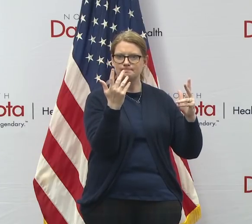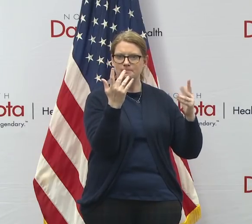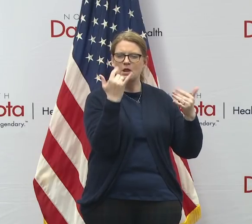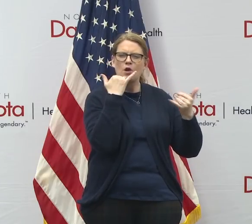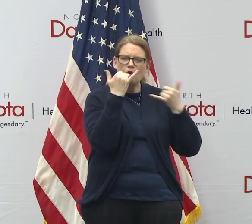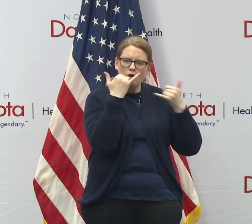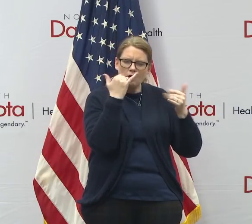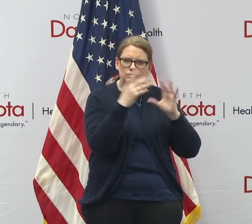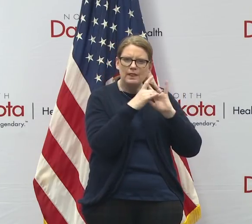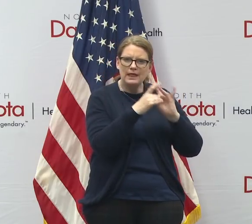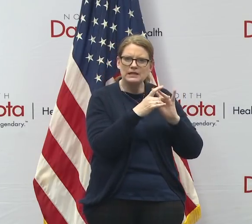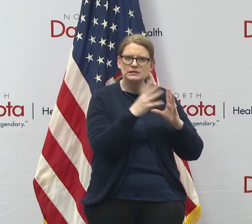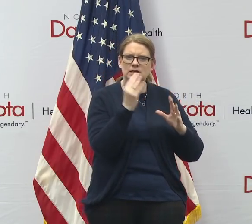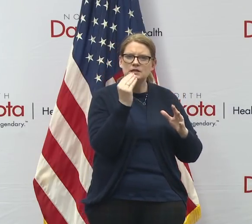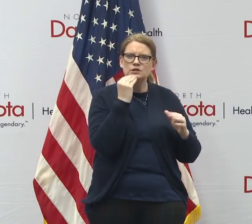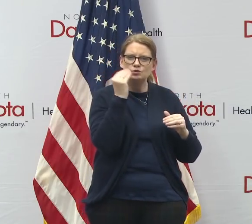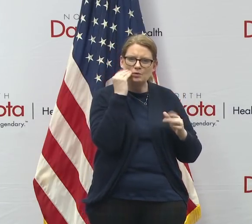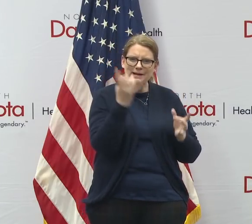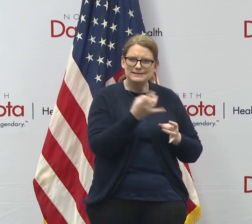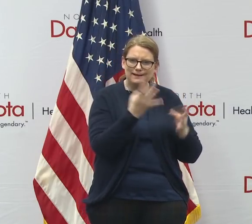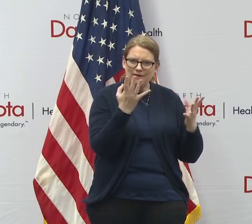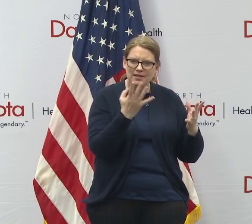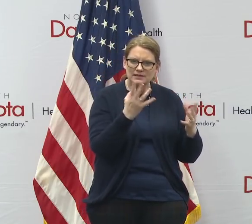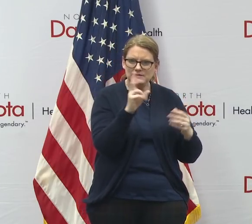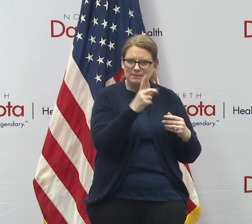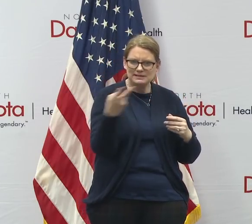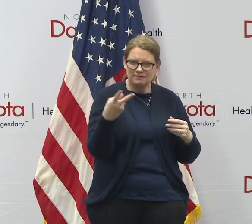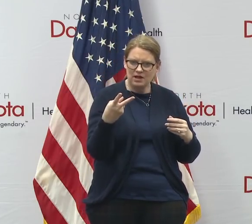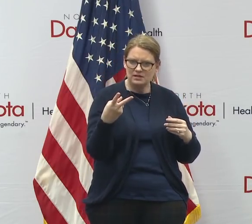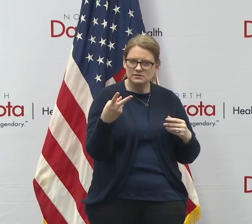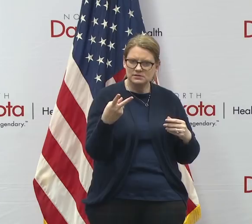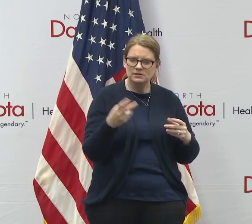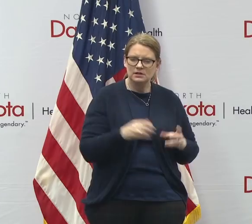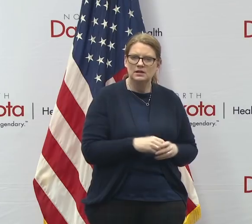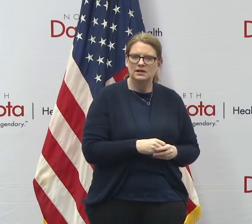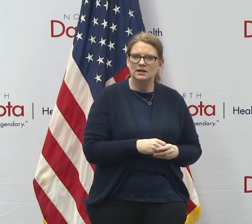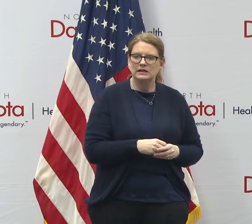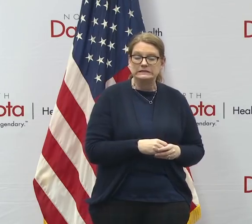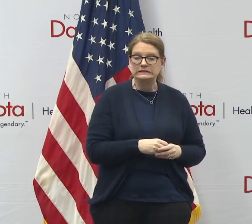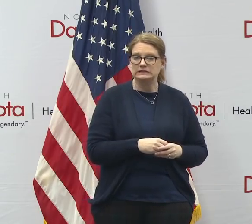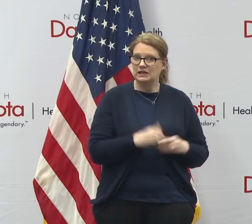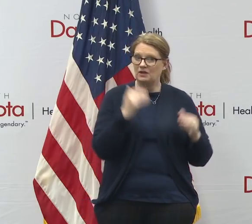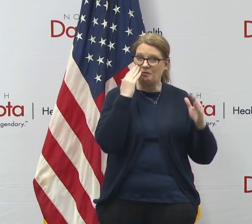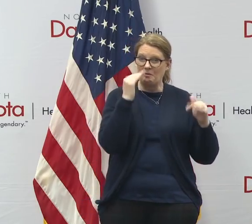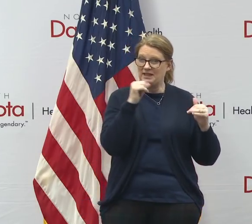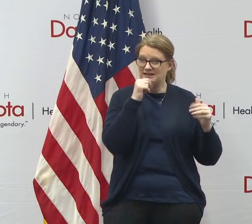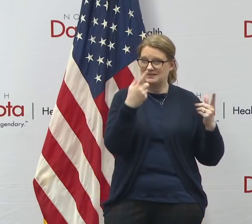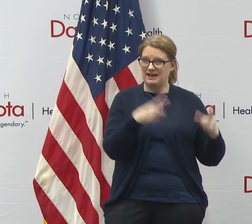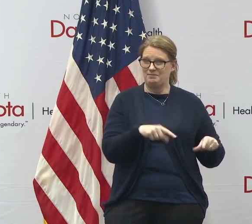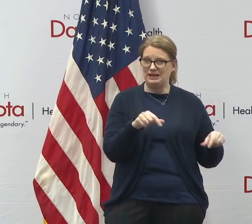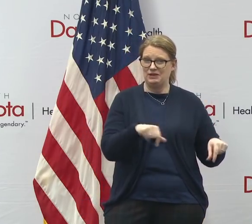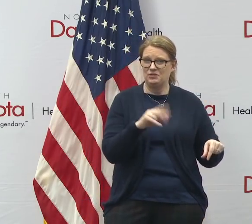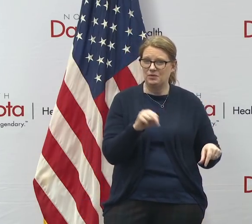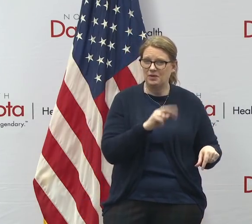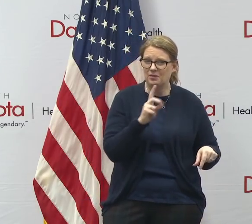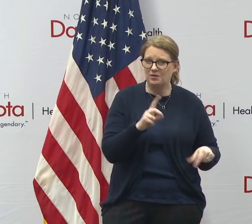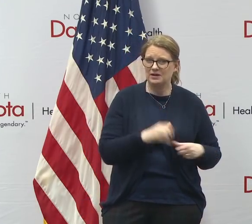calls related to domestic violence. And again, I hope that that's not the case in North Dakota, because this is a